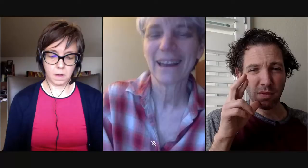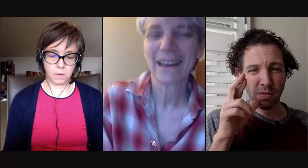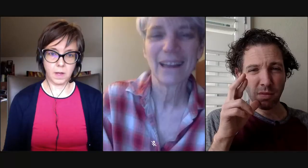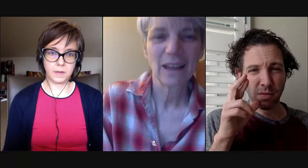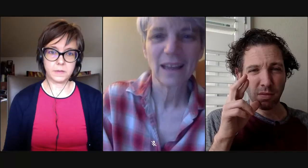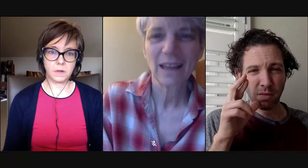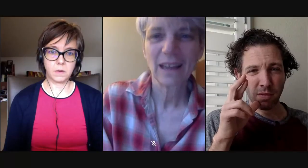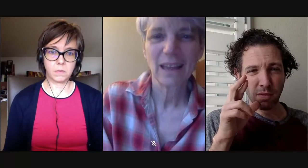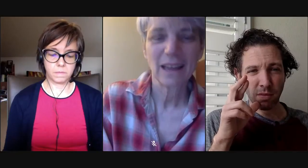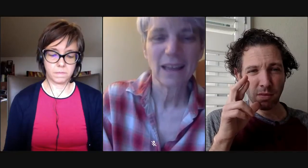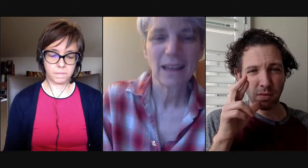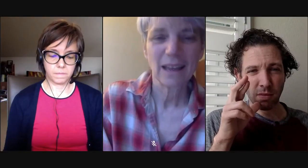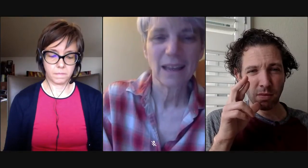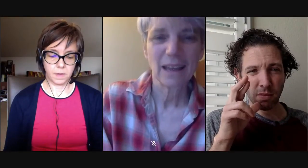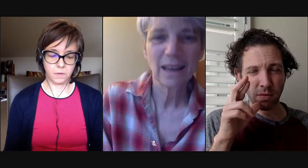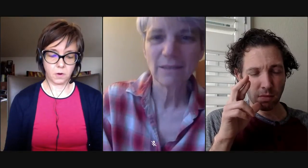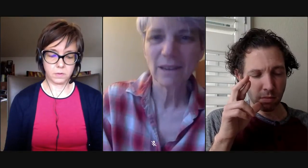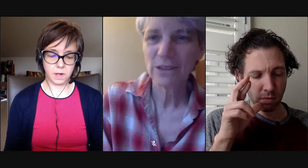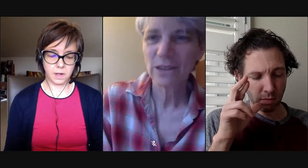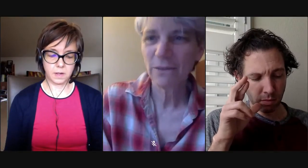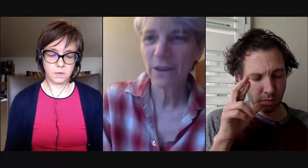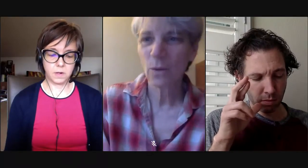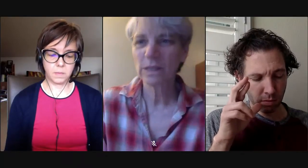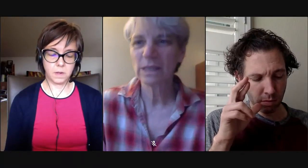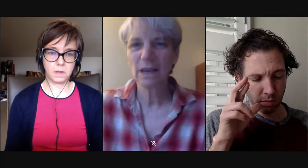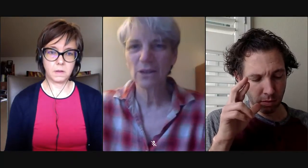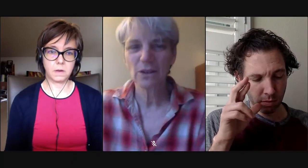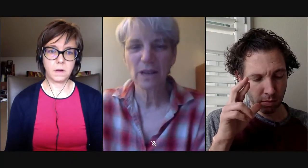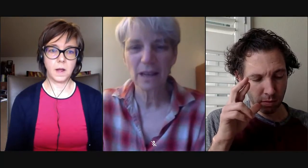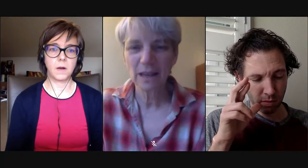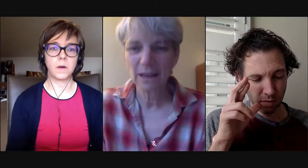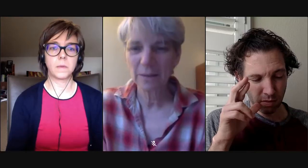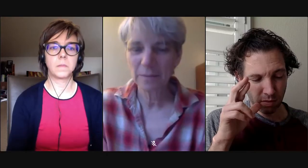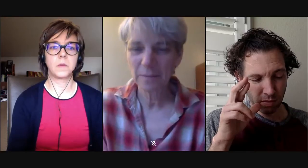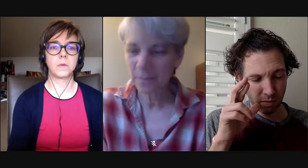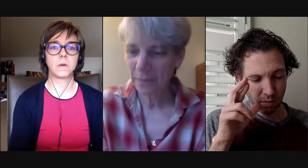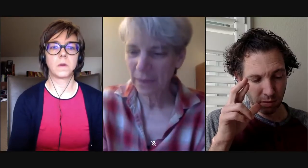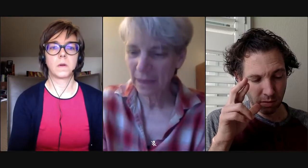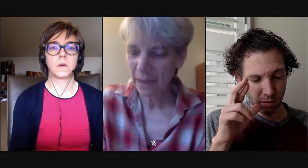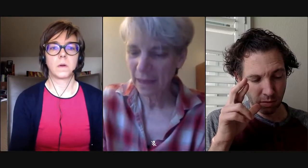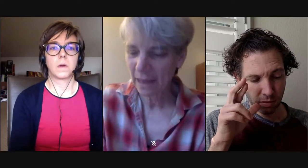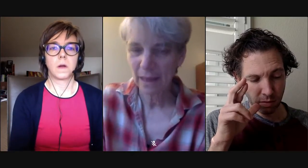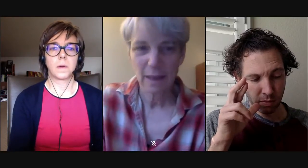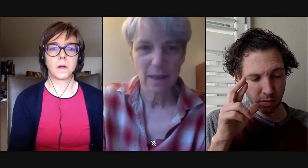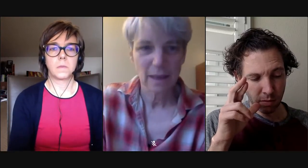Okay, so I've called Lynette. Can you hear me now? I'm going to unmute